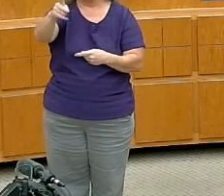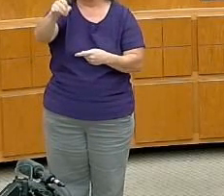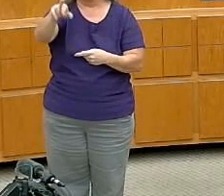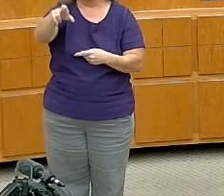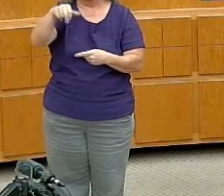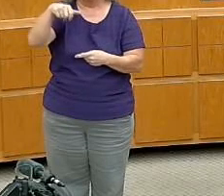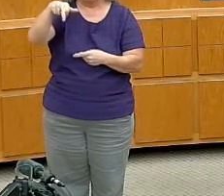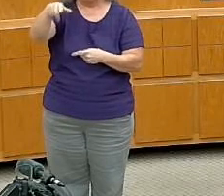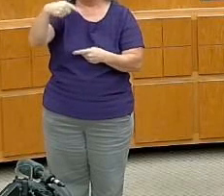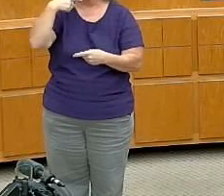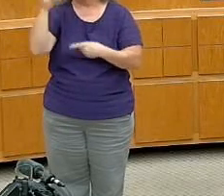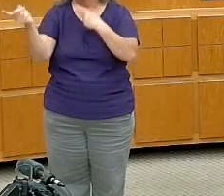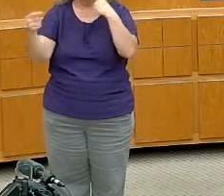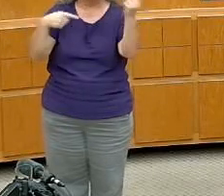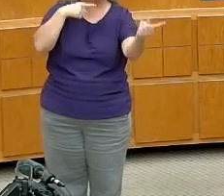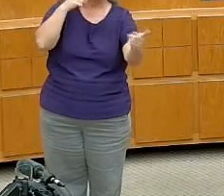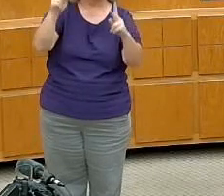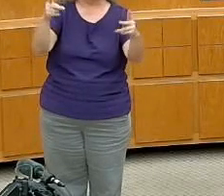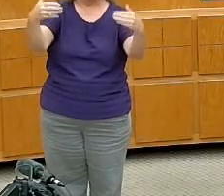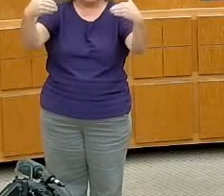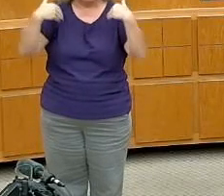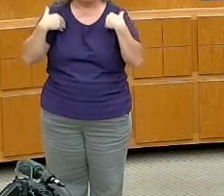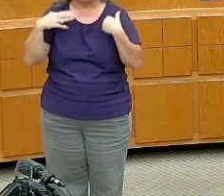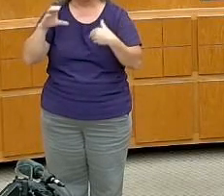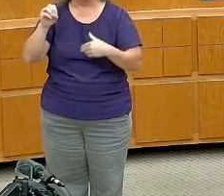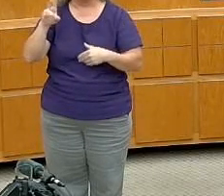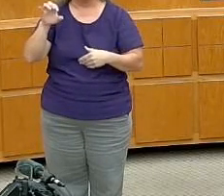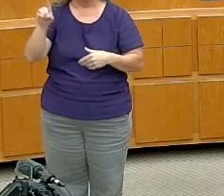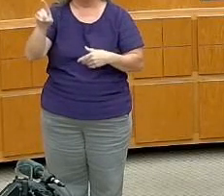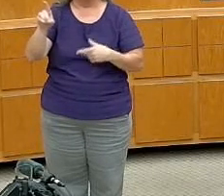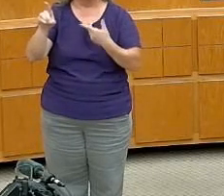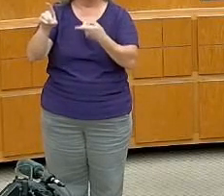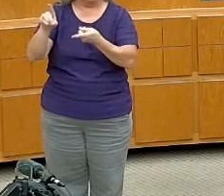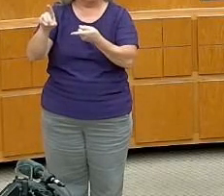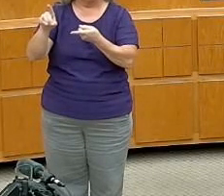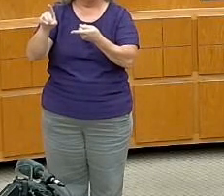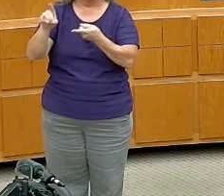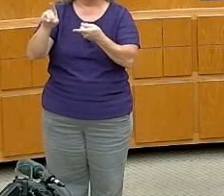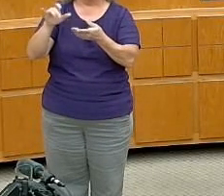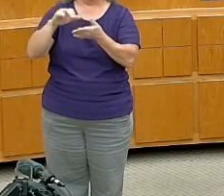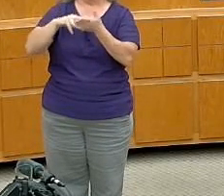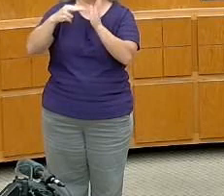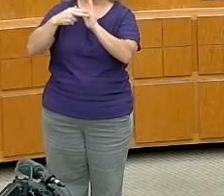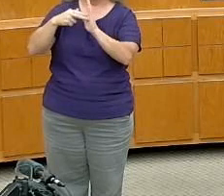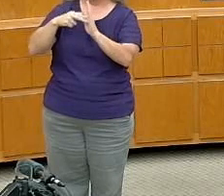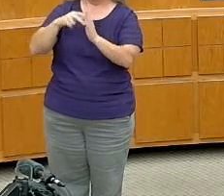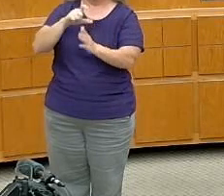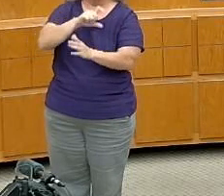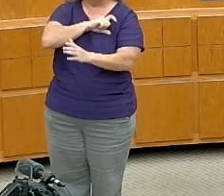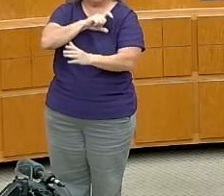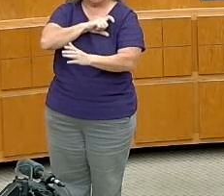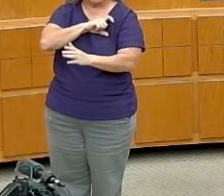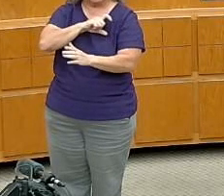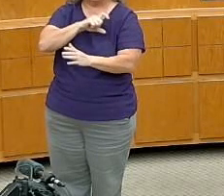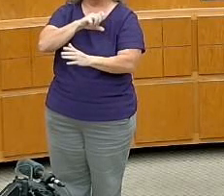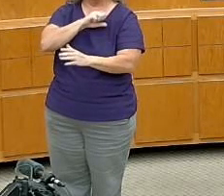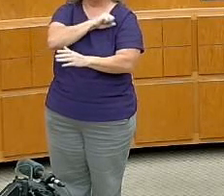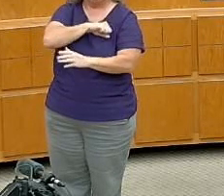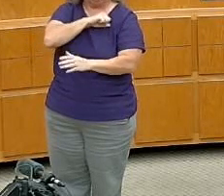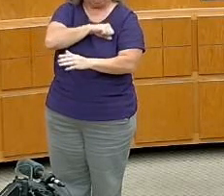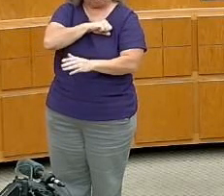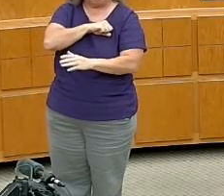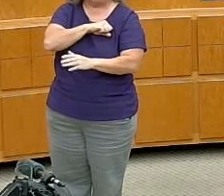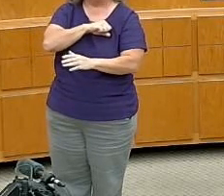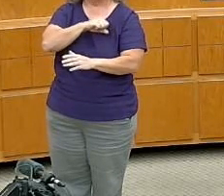COVID. This prompted CCPD to come to the scene, and sheriff's deputies